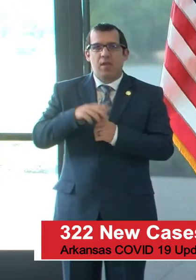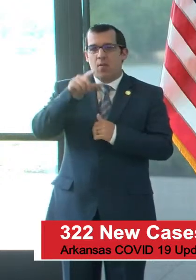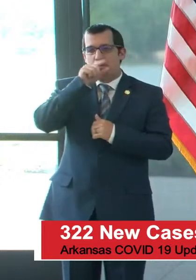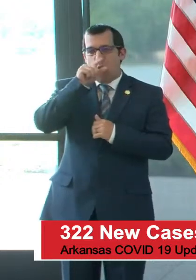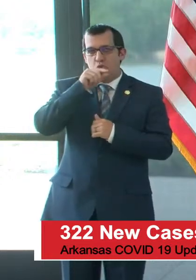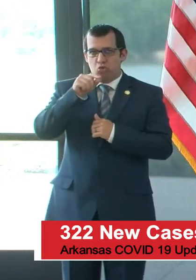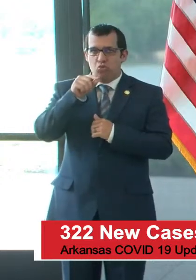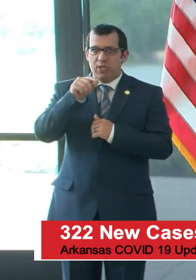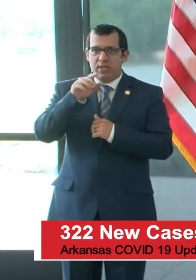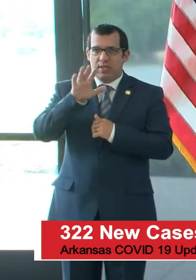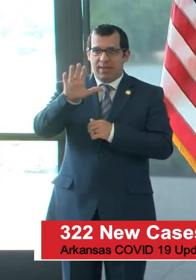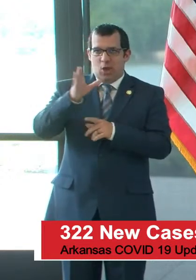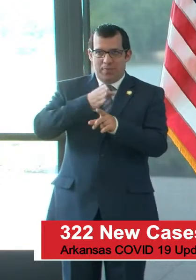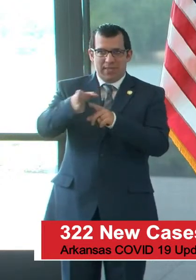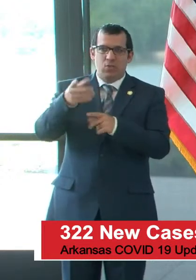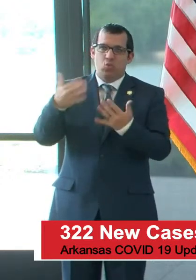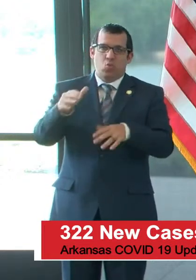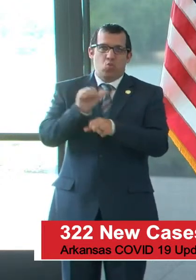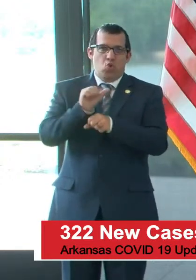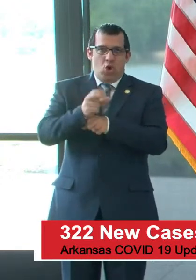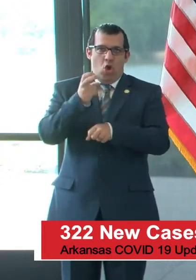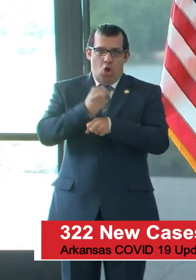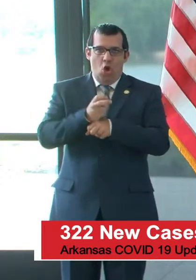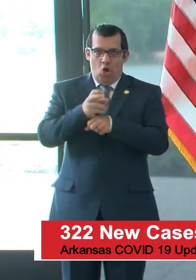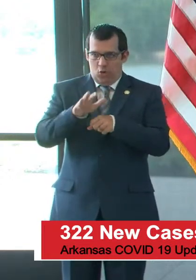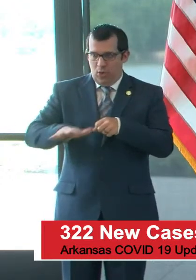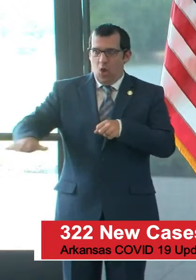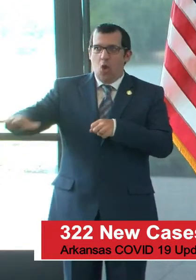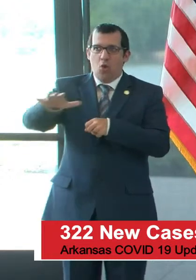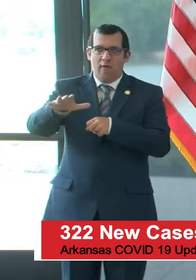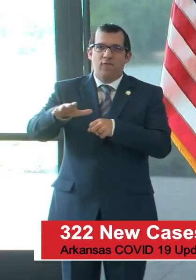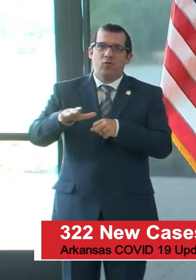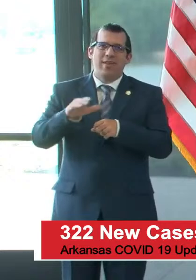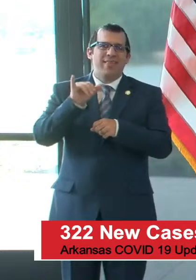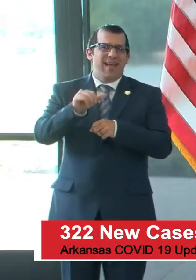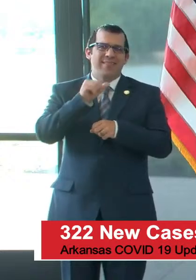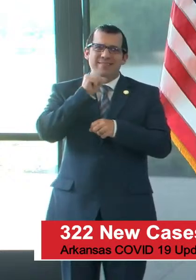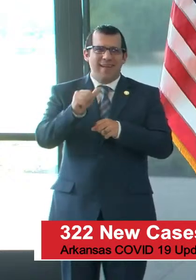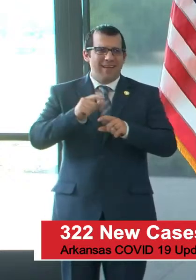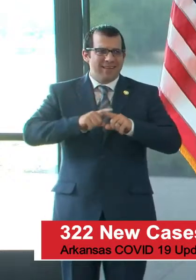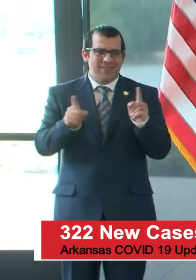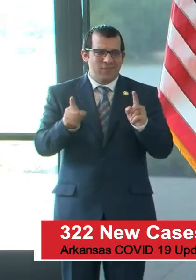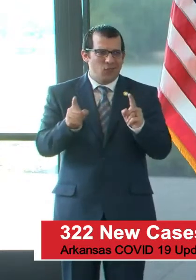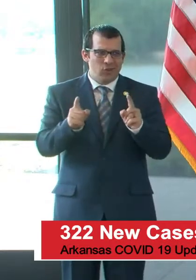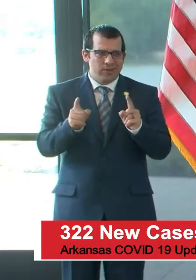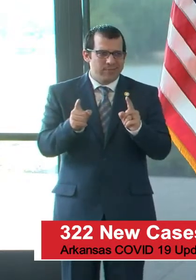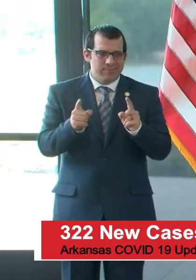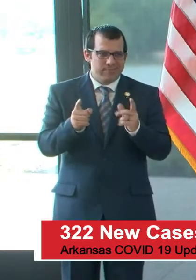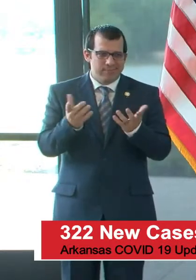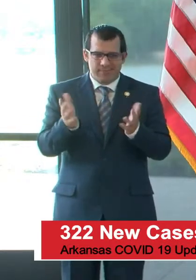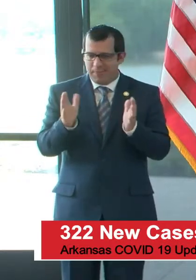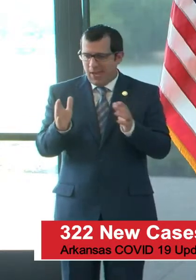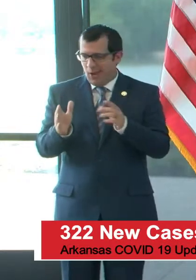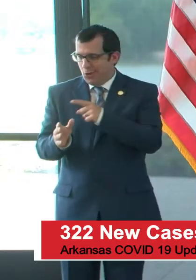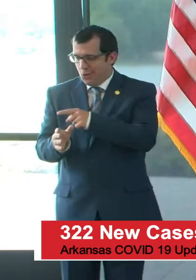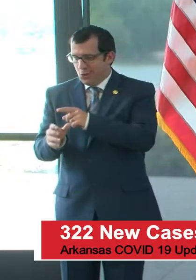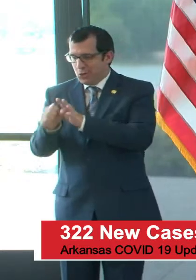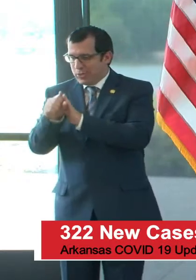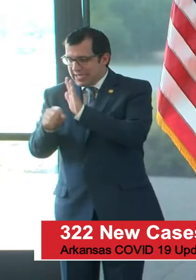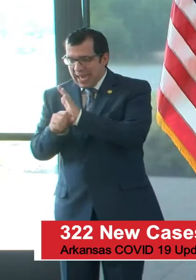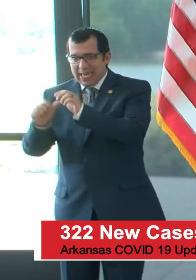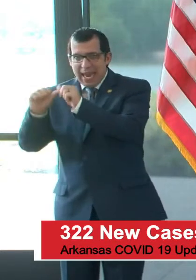poultry industry is working very hard on that across the board. And it's really not any different than, you know, whether it's a